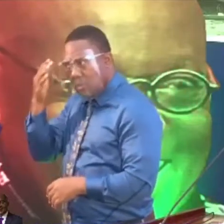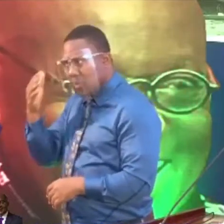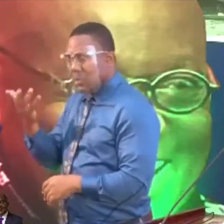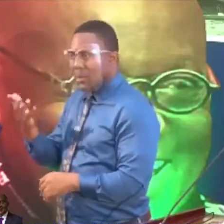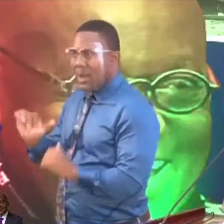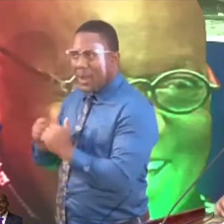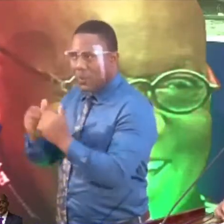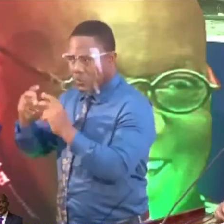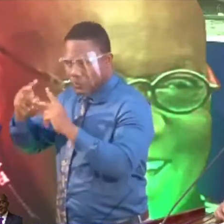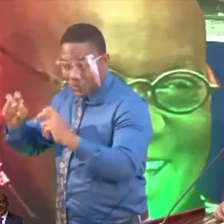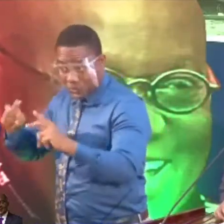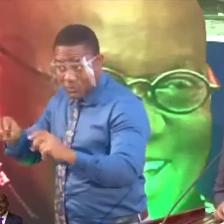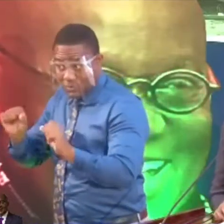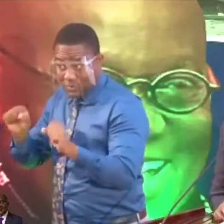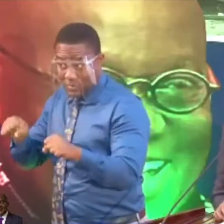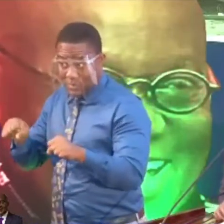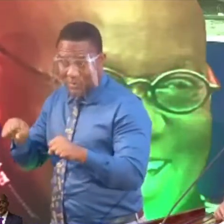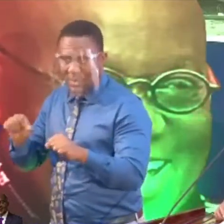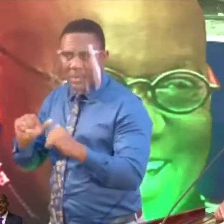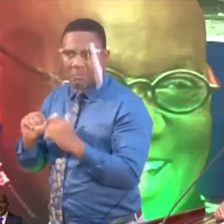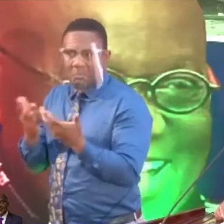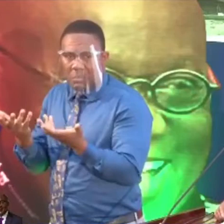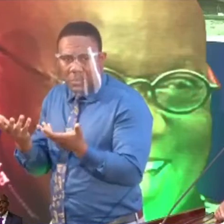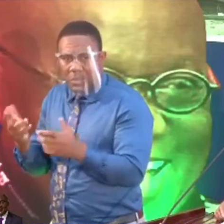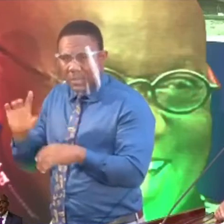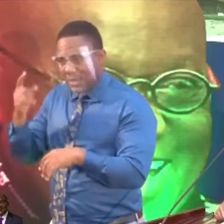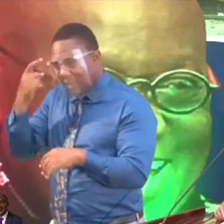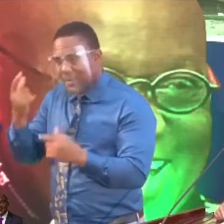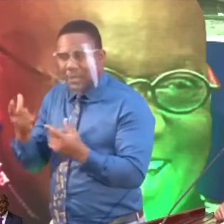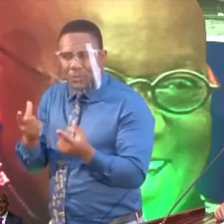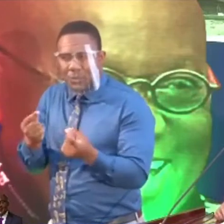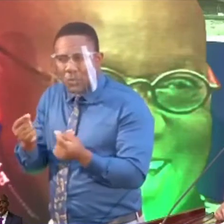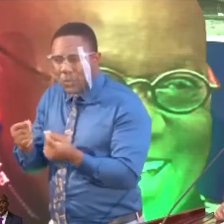this website what government is doing.